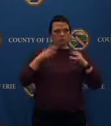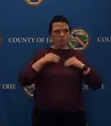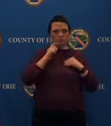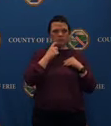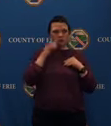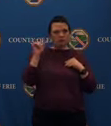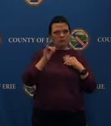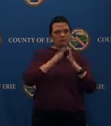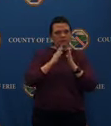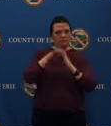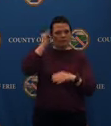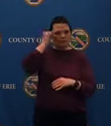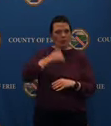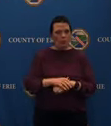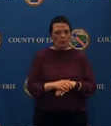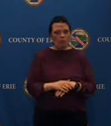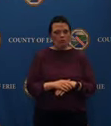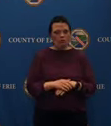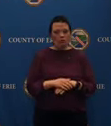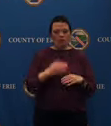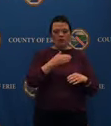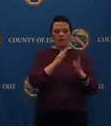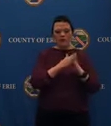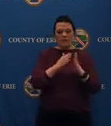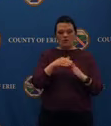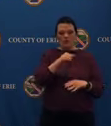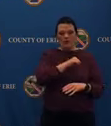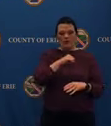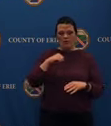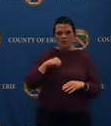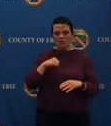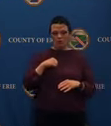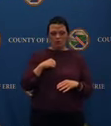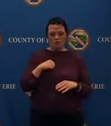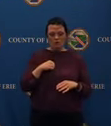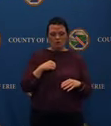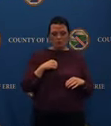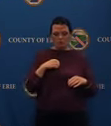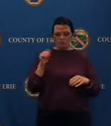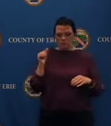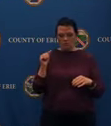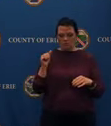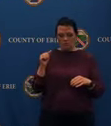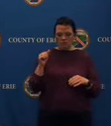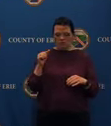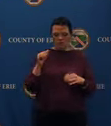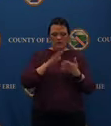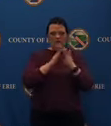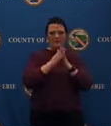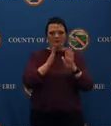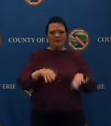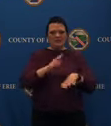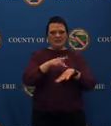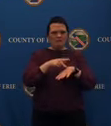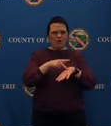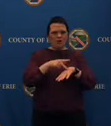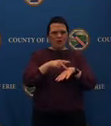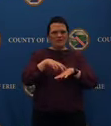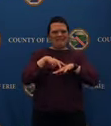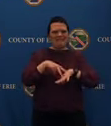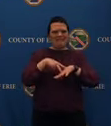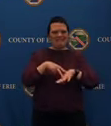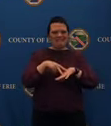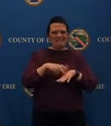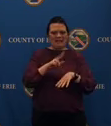City of Buffalo, the Town of Amherst, the Alex Ricks Peace Park a skate park was shut down